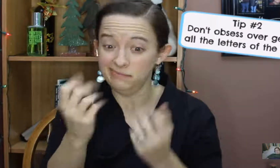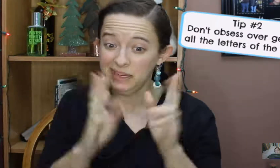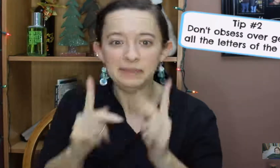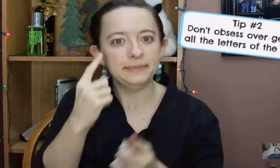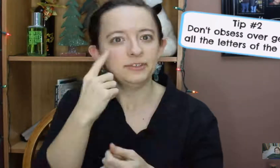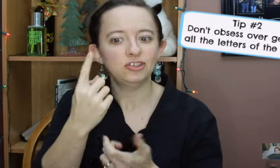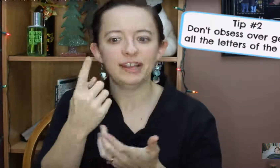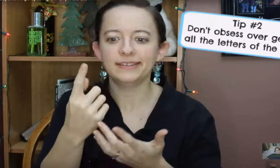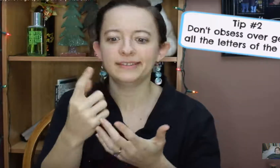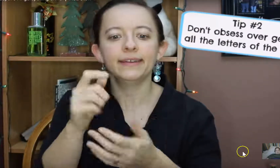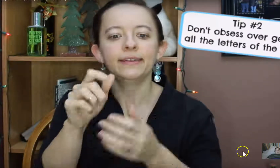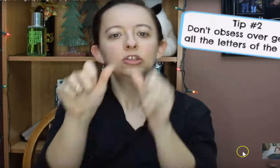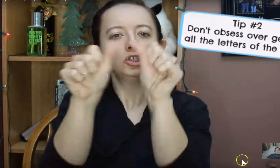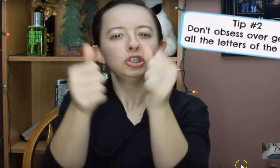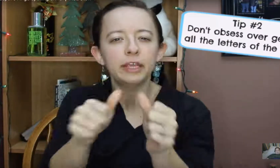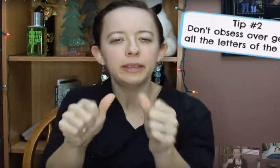And don't obsess over getting all the letters of the words.